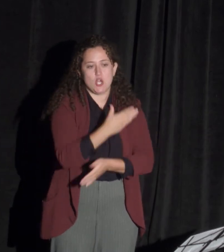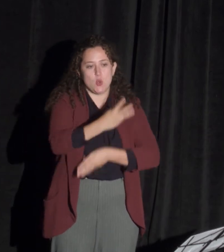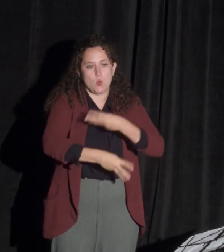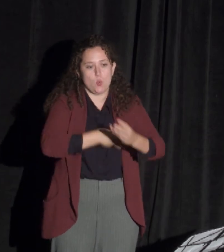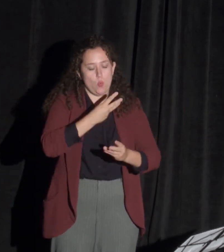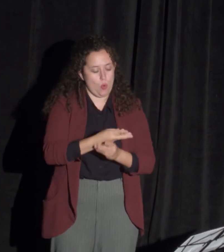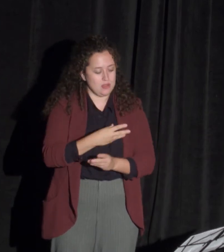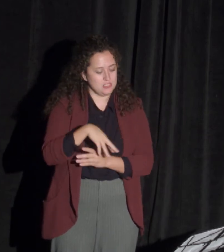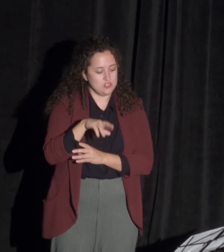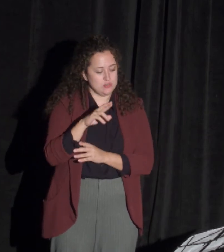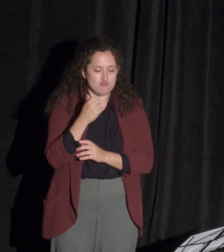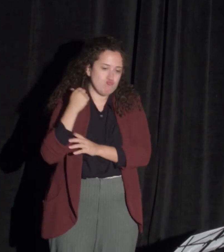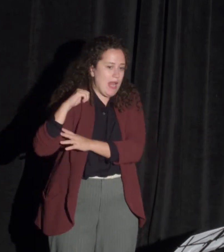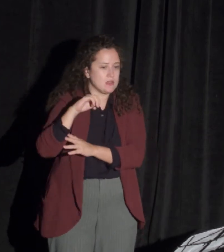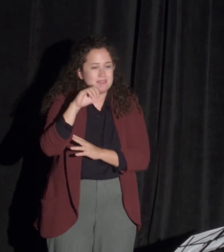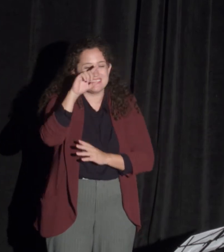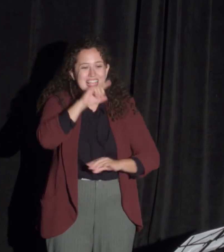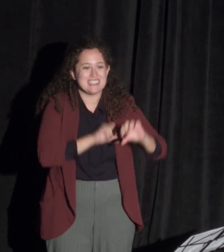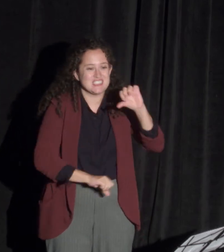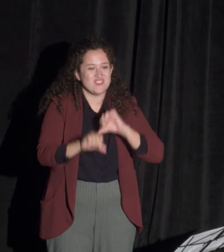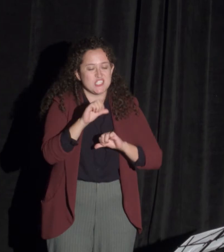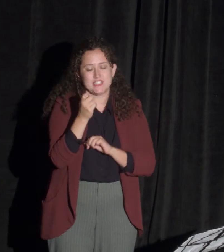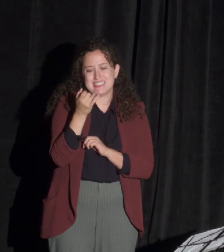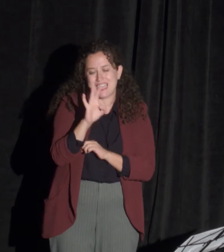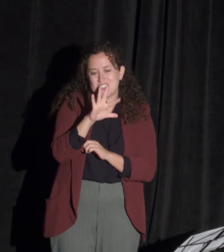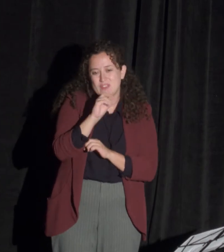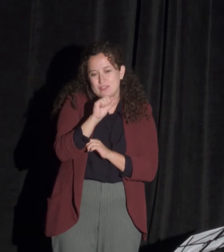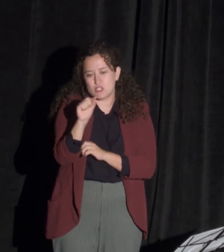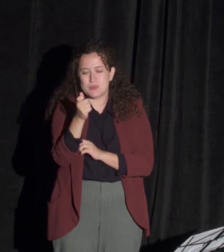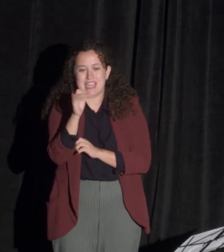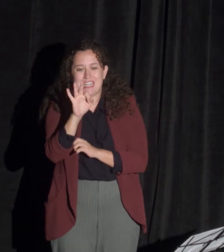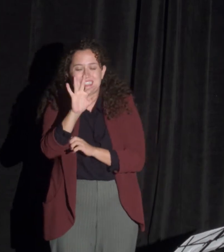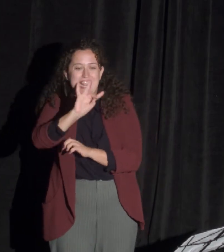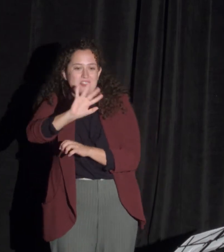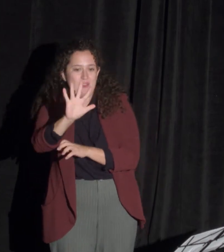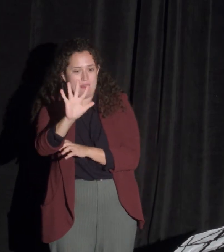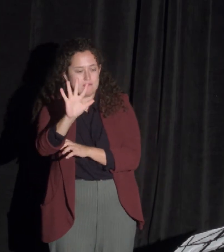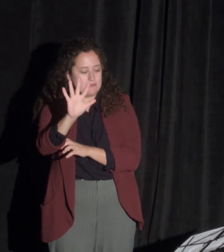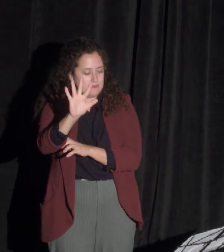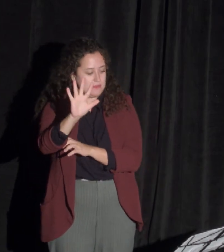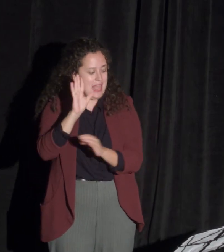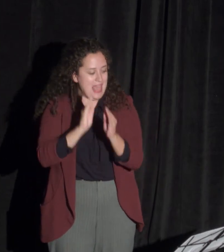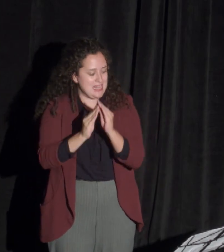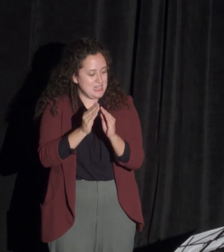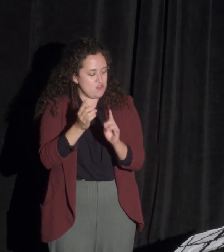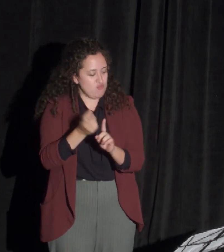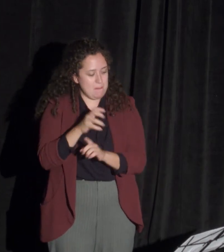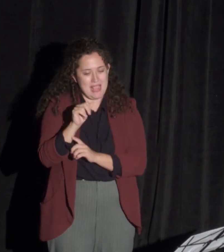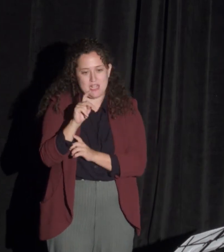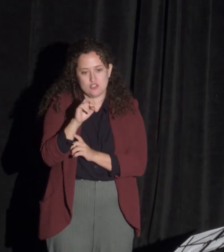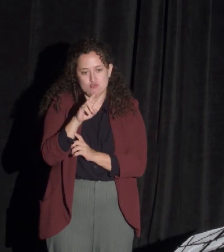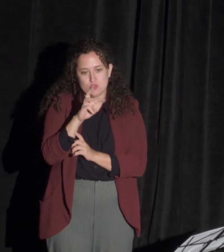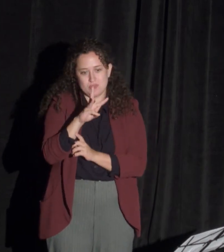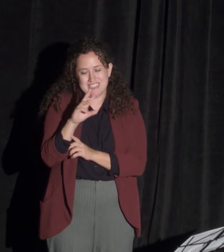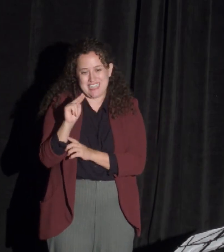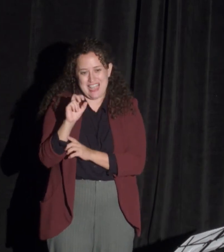Radical Science Fiction 1950 to 1985, edited by Andrew Nett and Ian McIntyre, PM